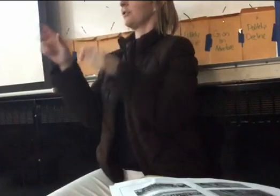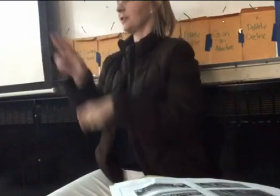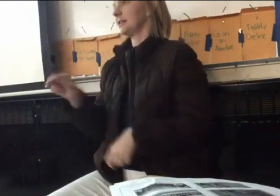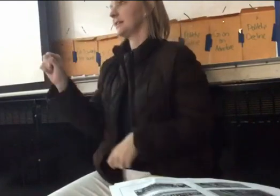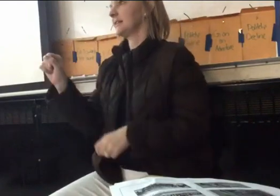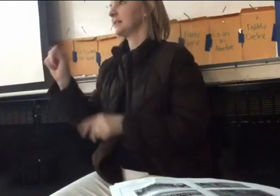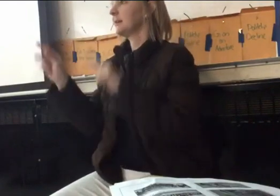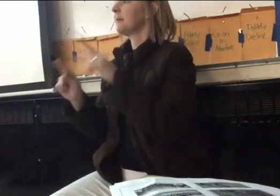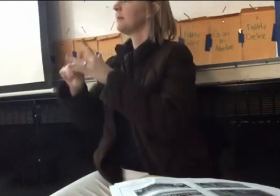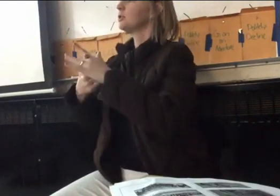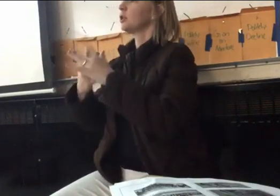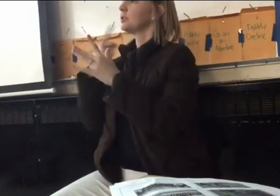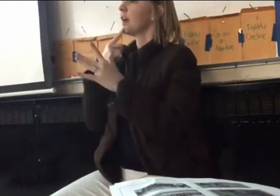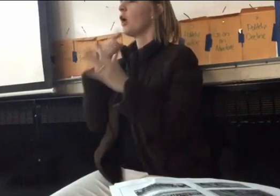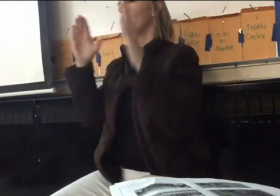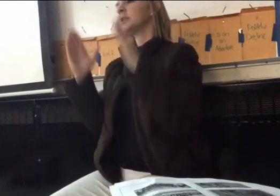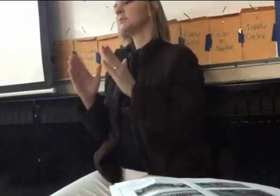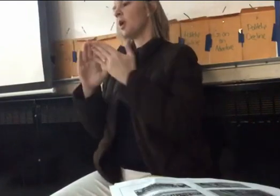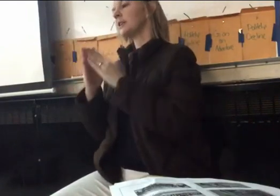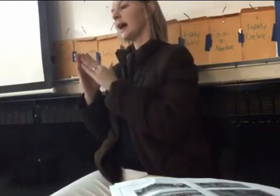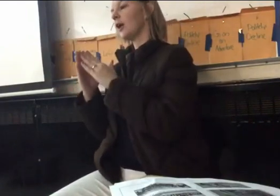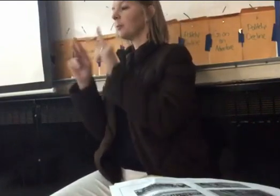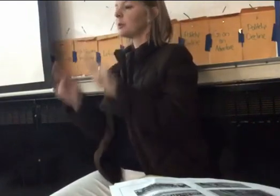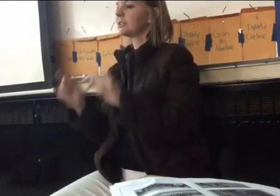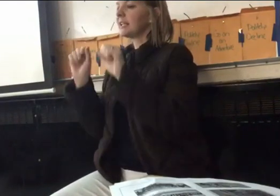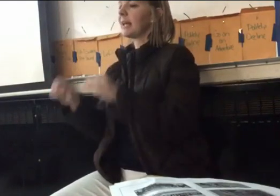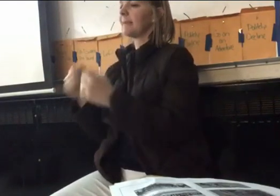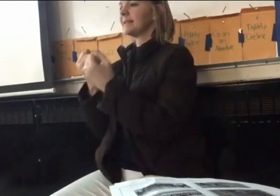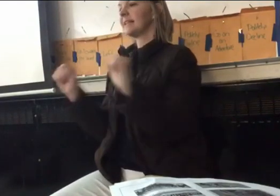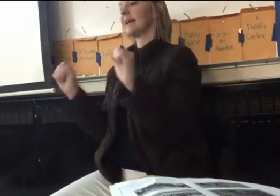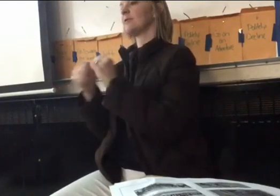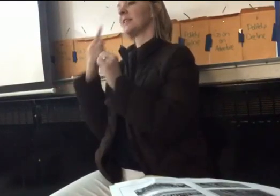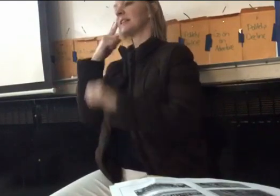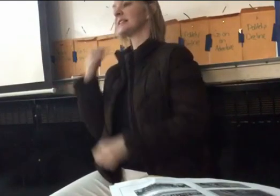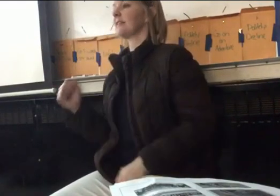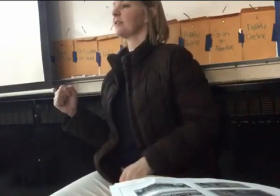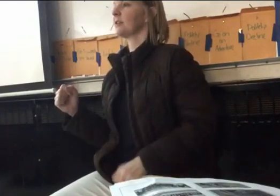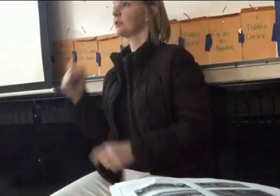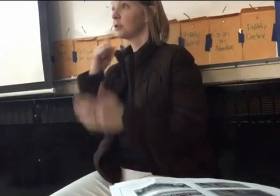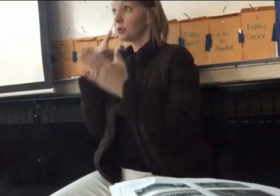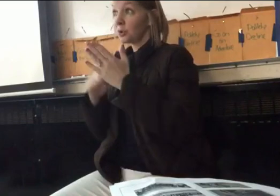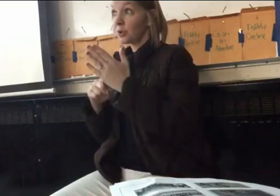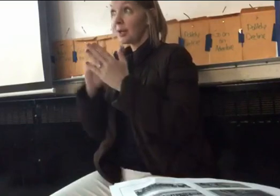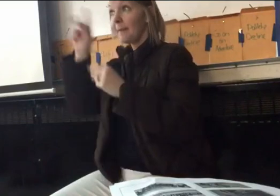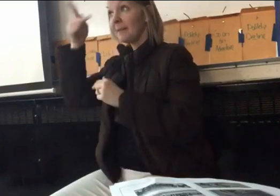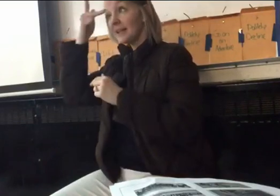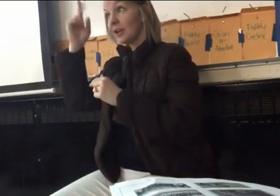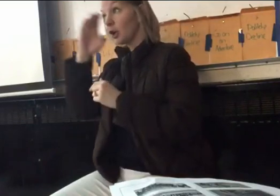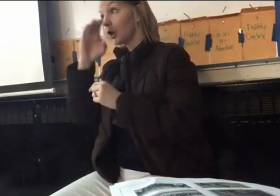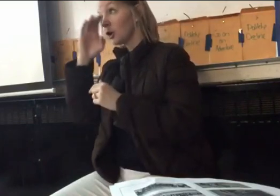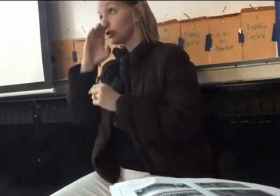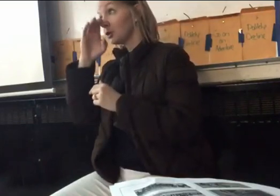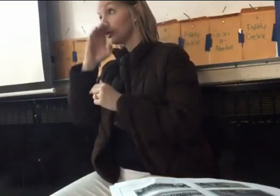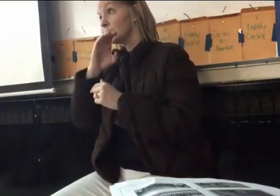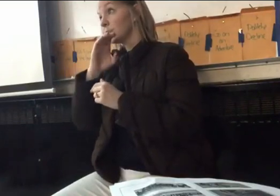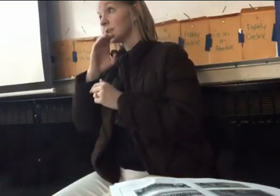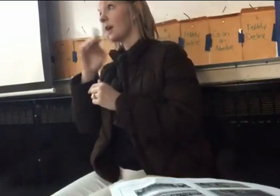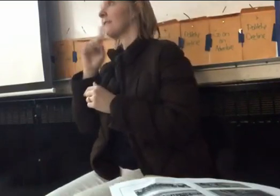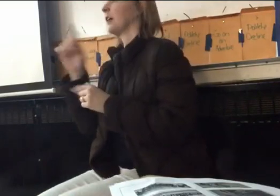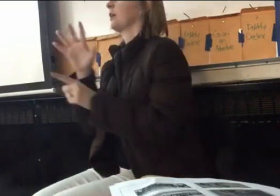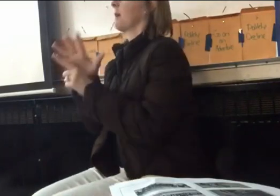to say that the small town person can be saved by the silver. So I want you to notice in this picture, political cartoons are huge during populism, by the